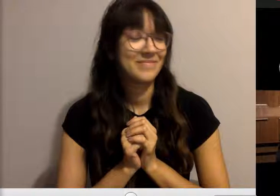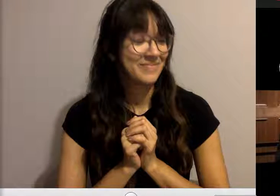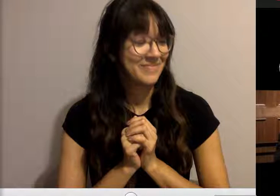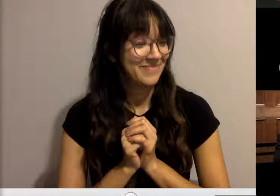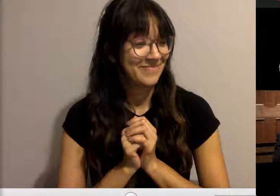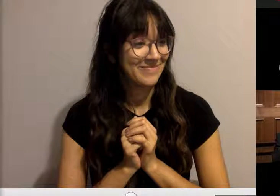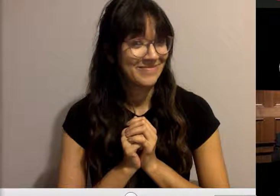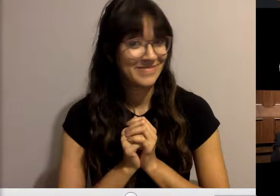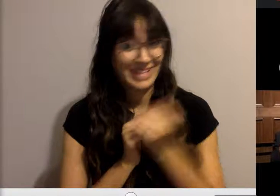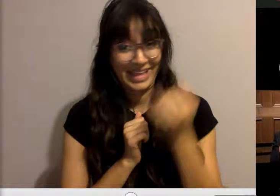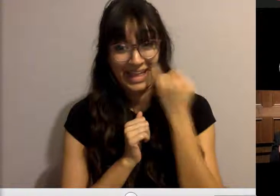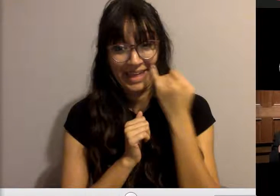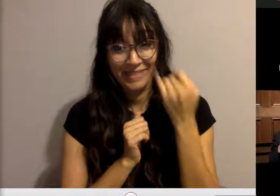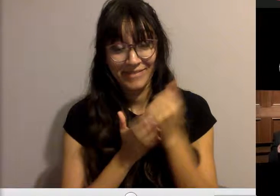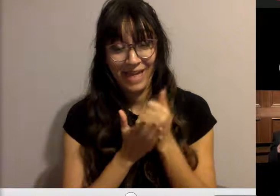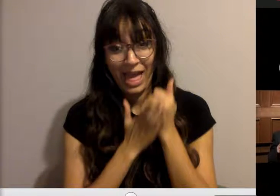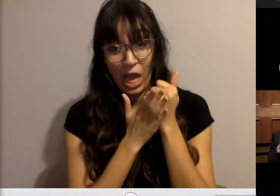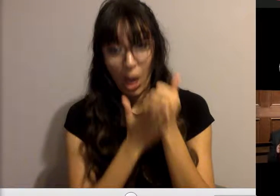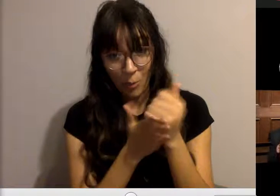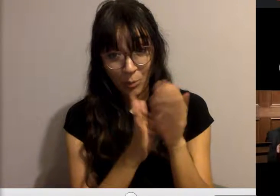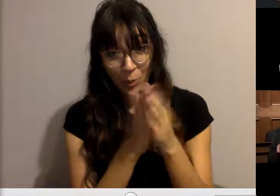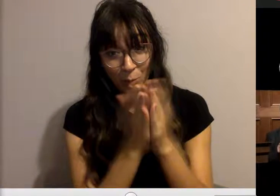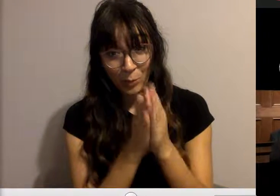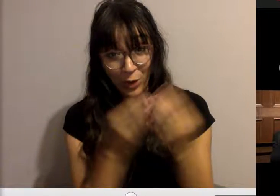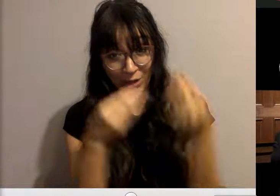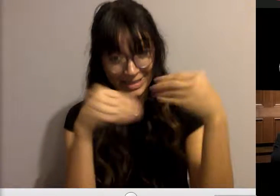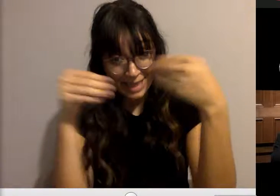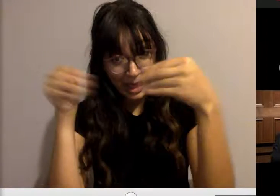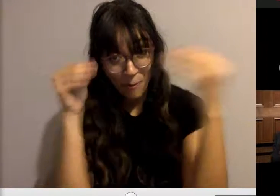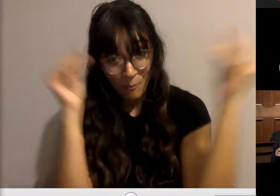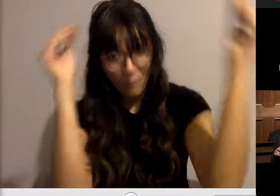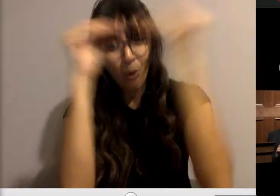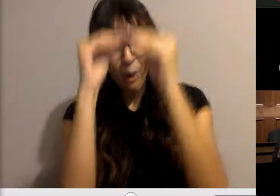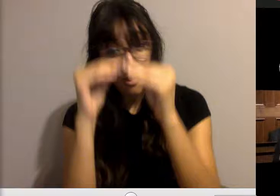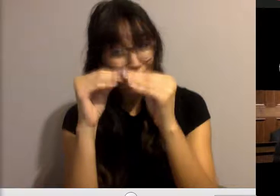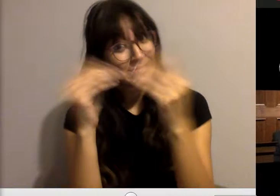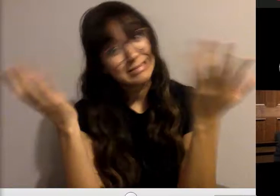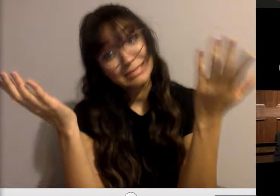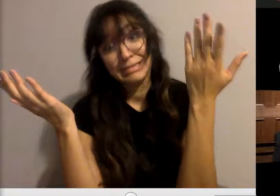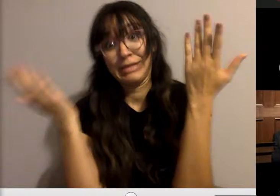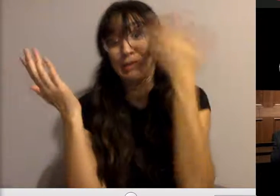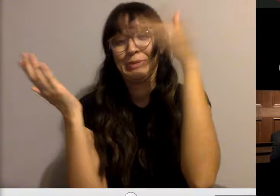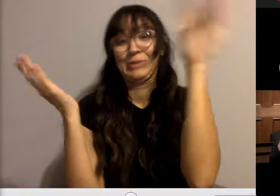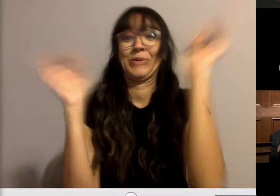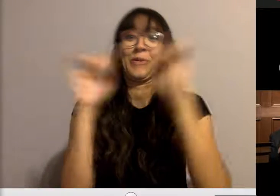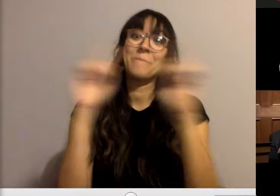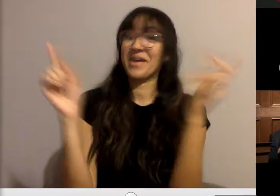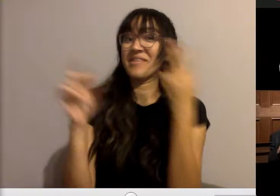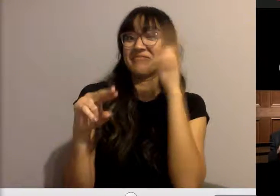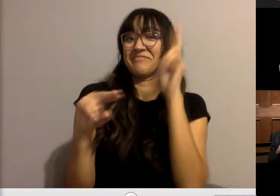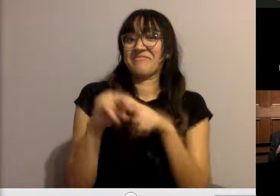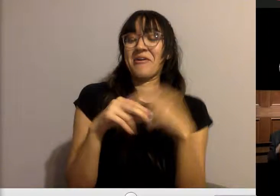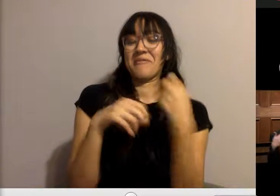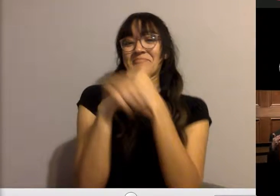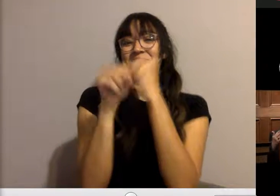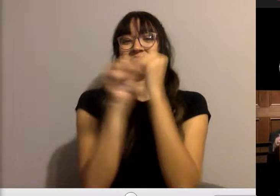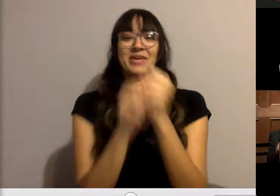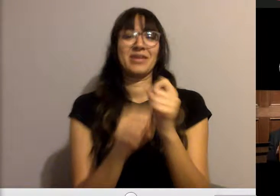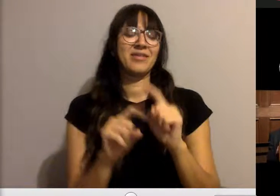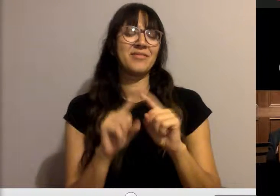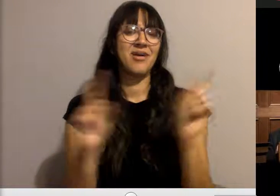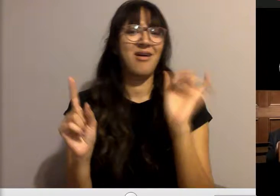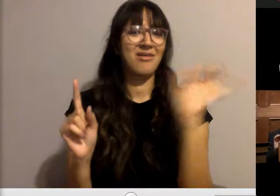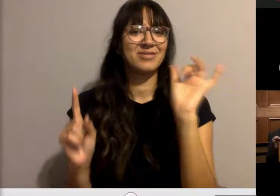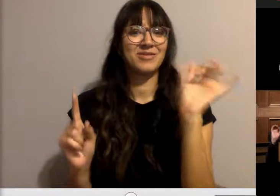No idea if that helped the book sales or not, but it was fun to make. And they now, he just signed a guy to a